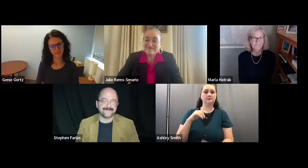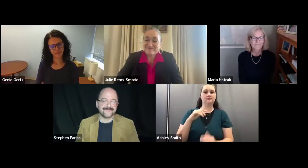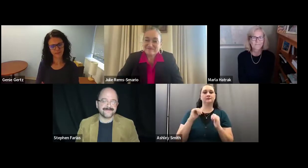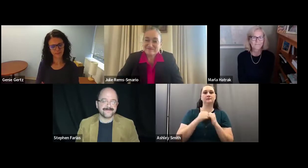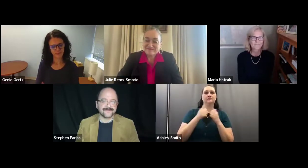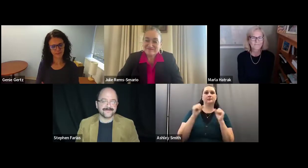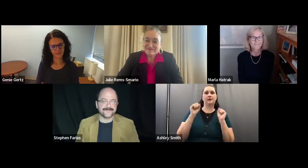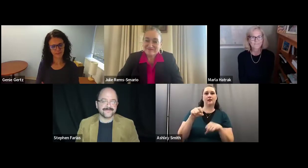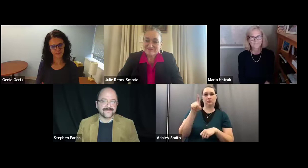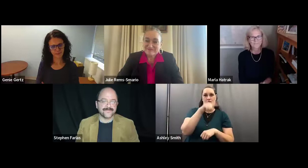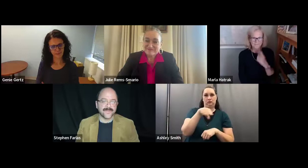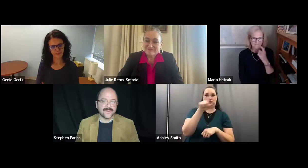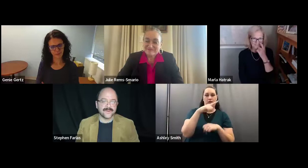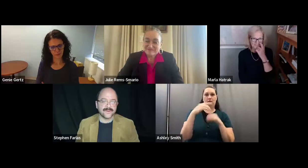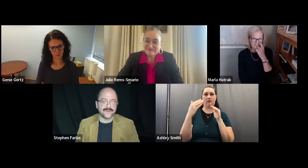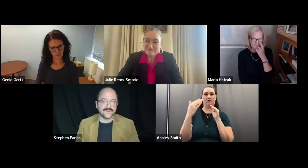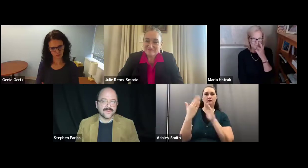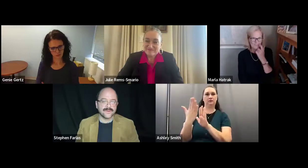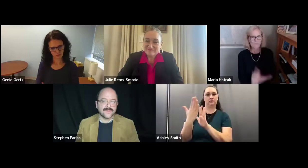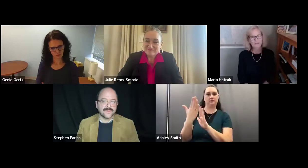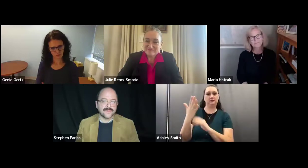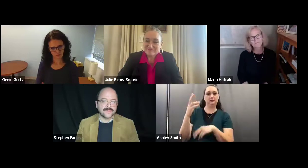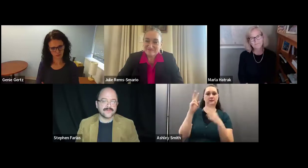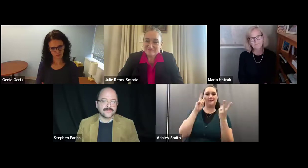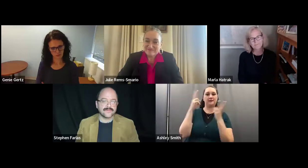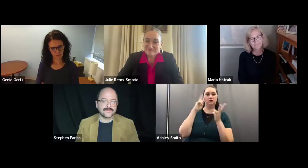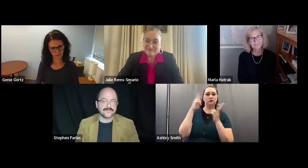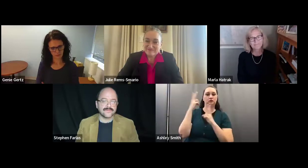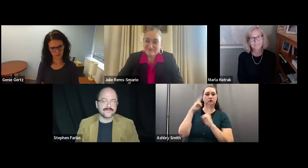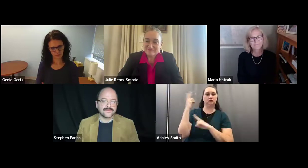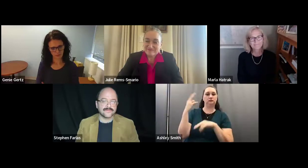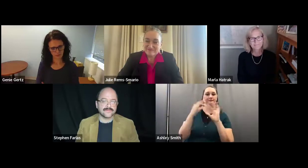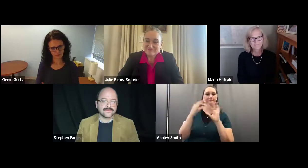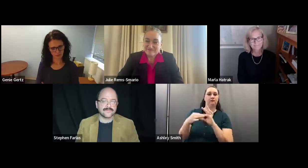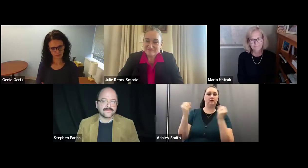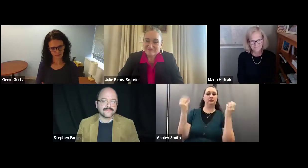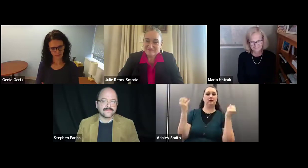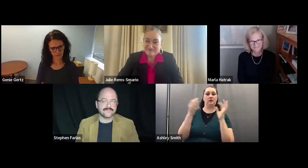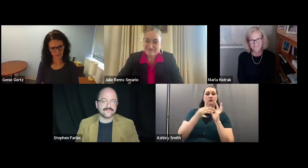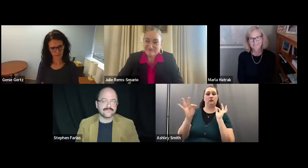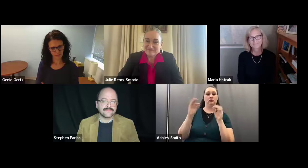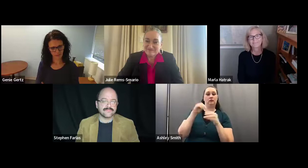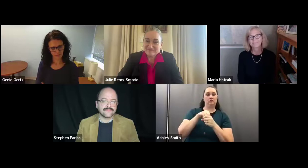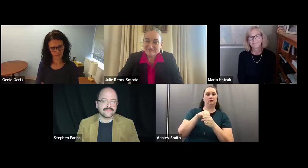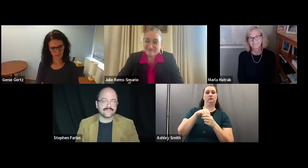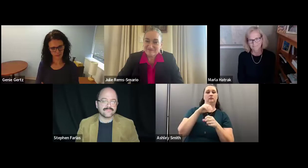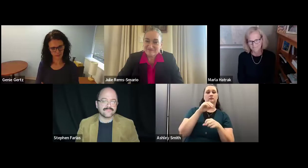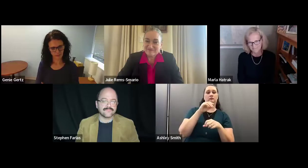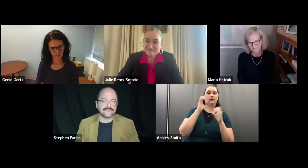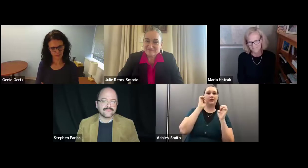So the next question that I have is, how do you approach the misunderstandings related to sign